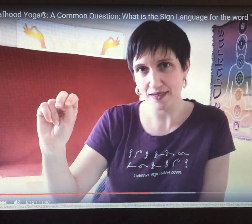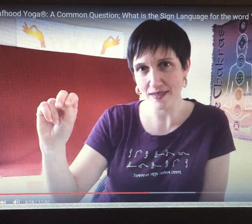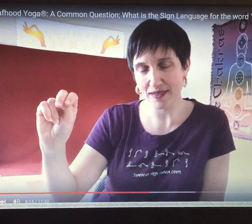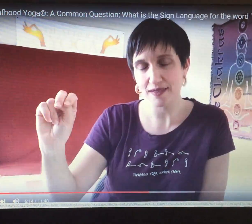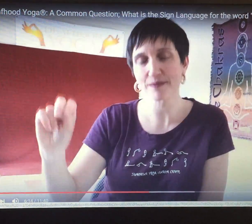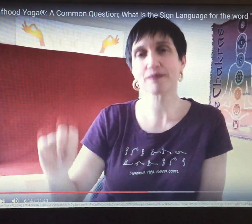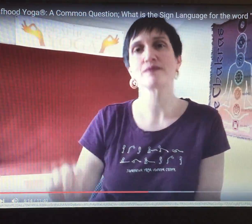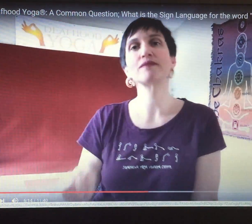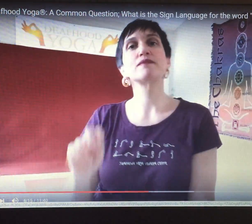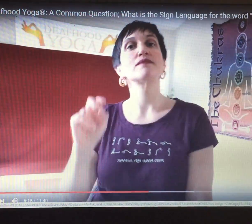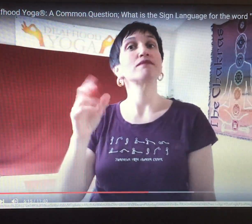union.